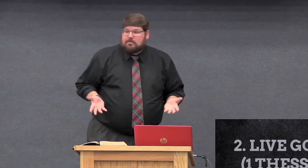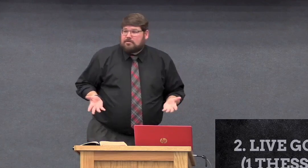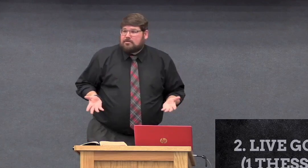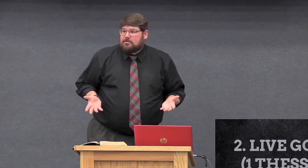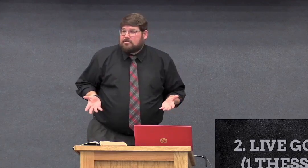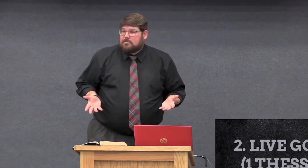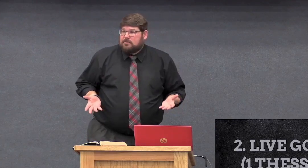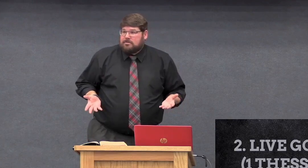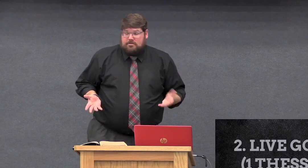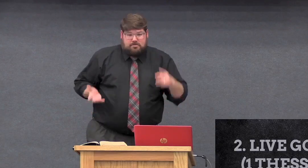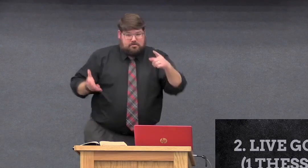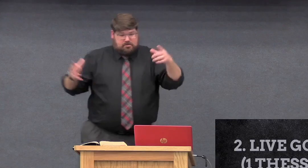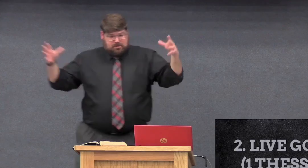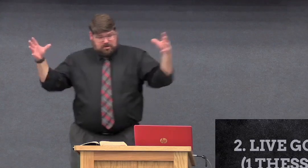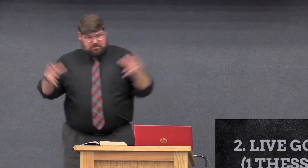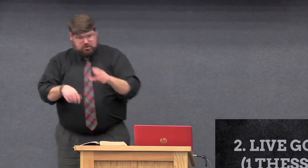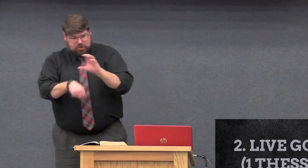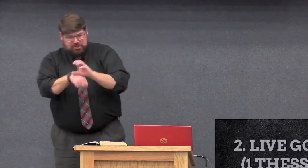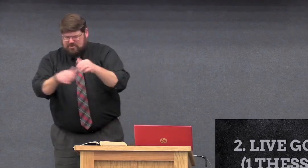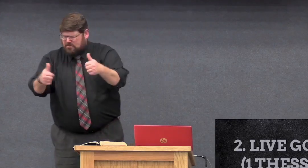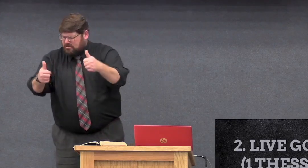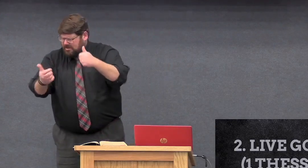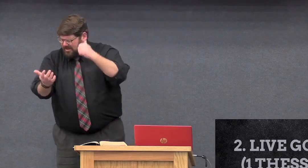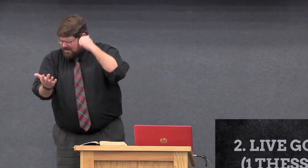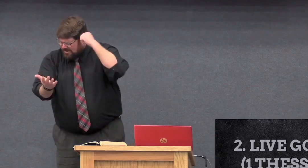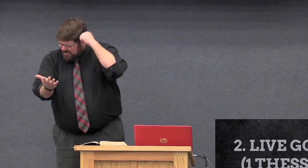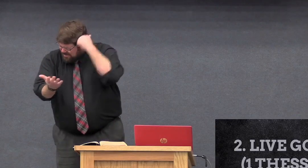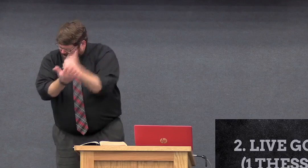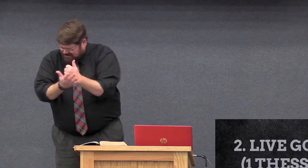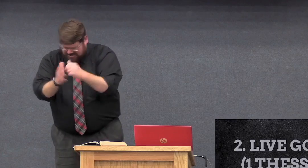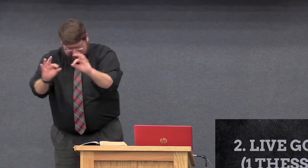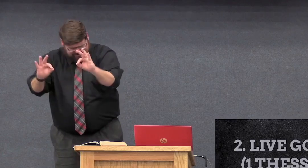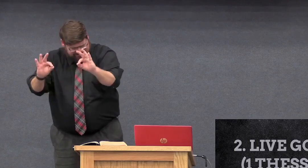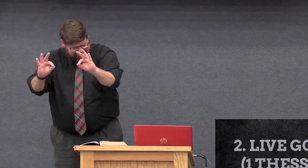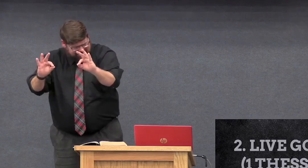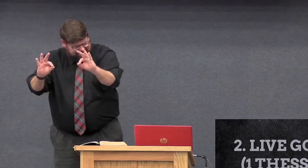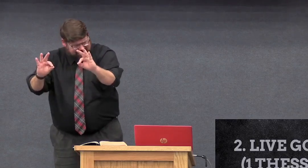that is an identifying mark of the church. When people come together,